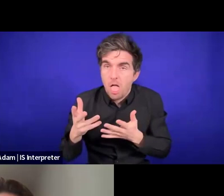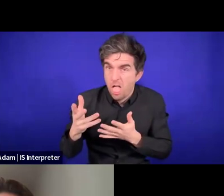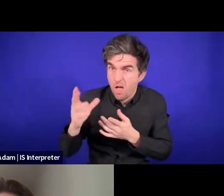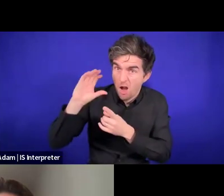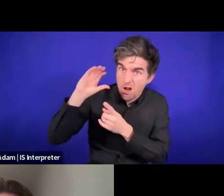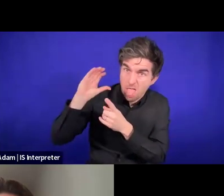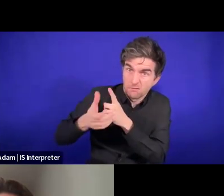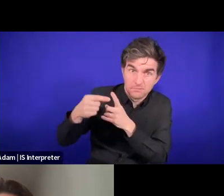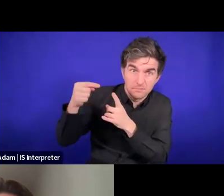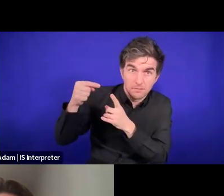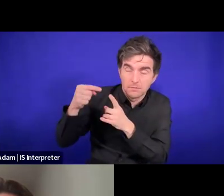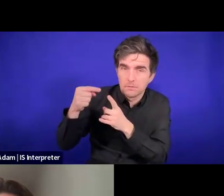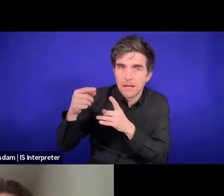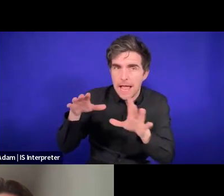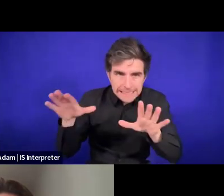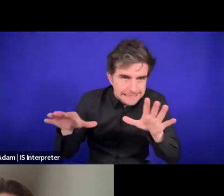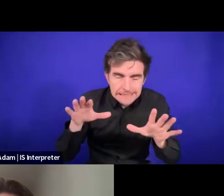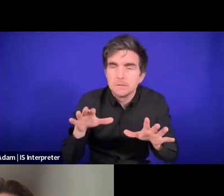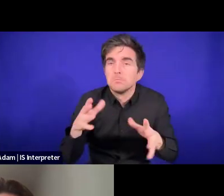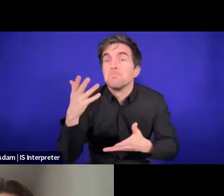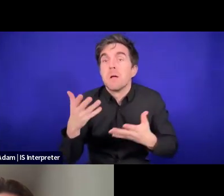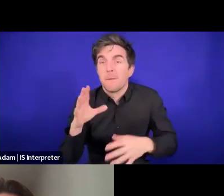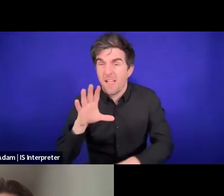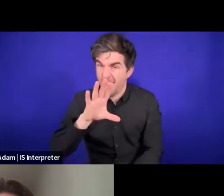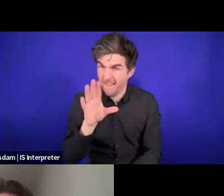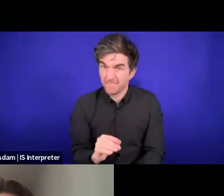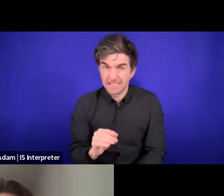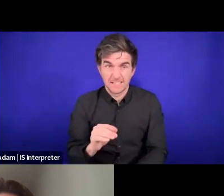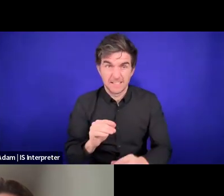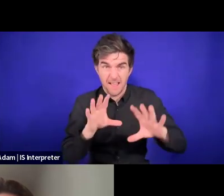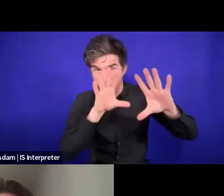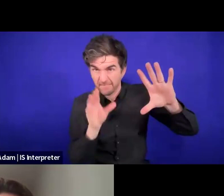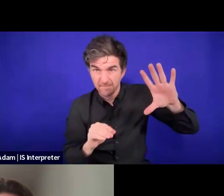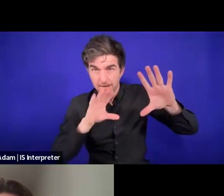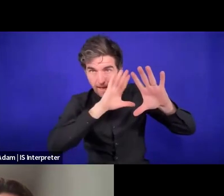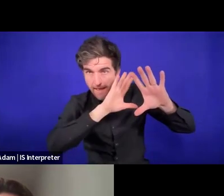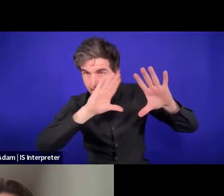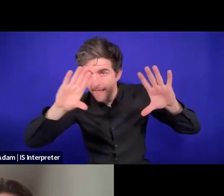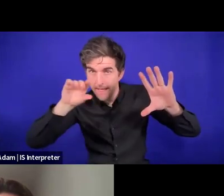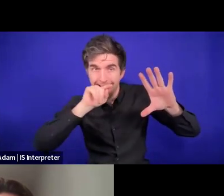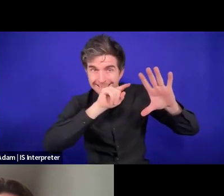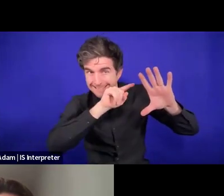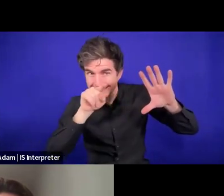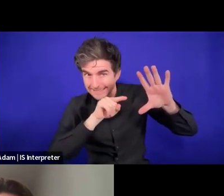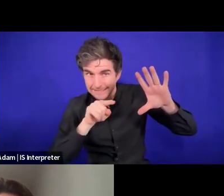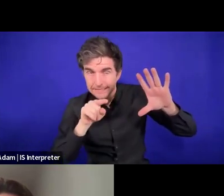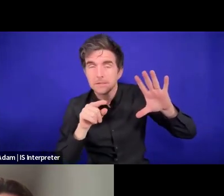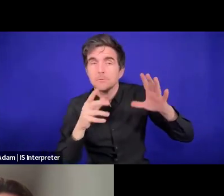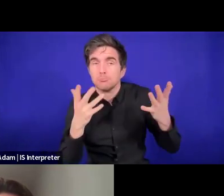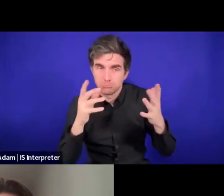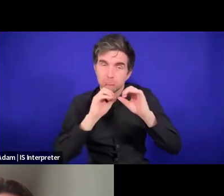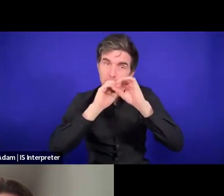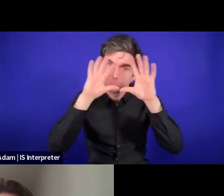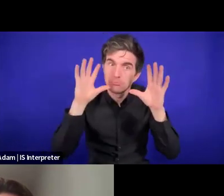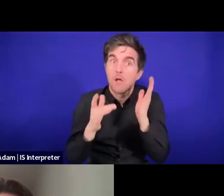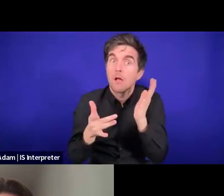disability, this is kind of creating stigmatization and exclusion of person with